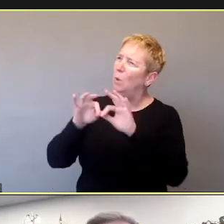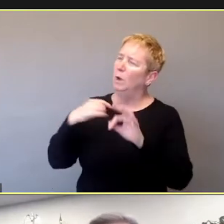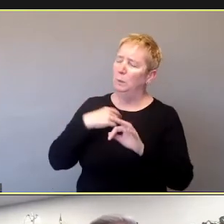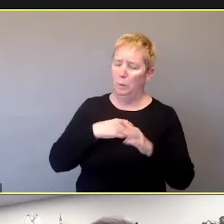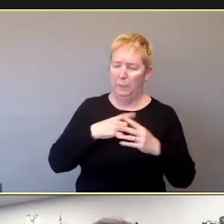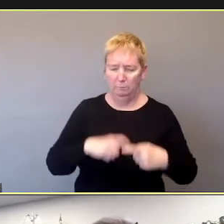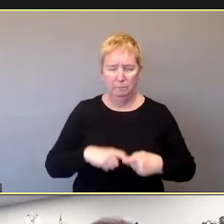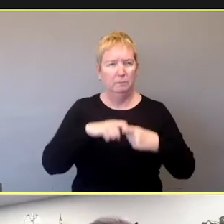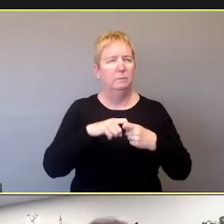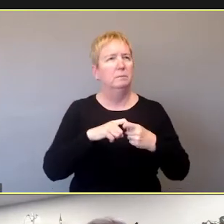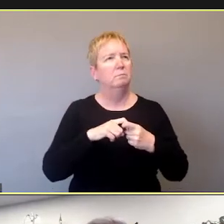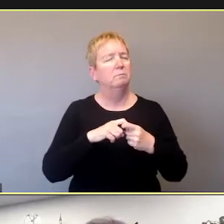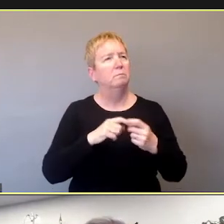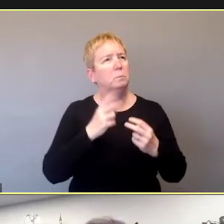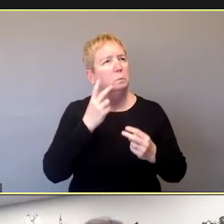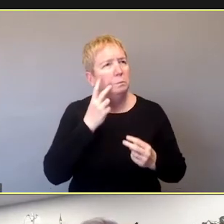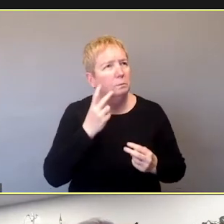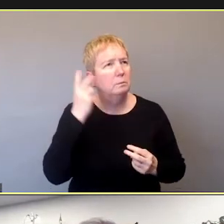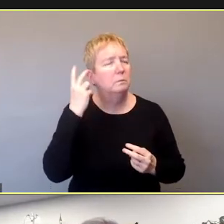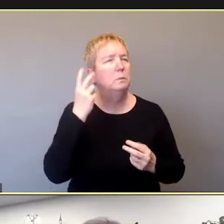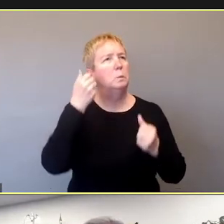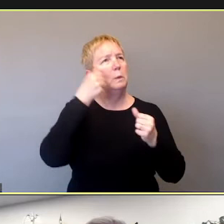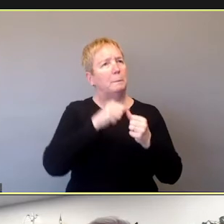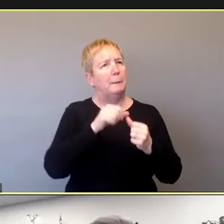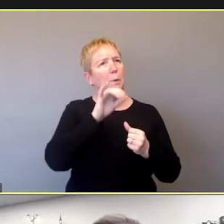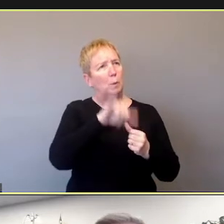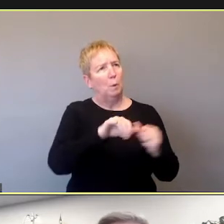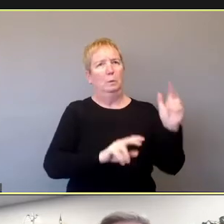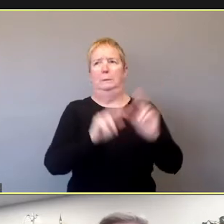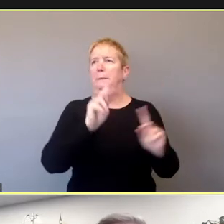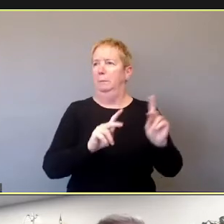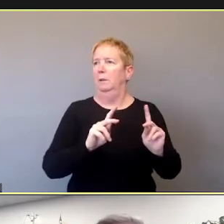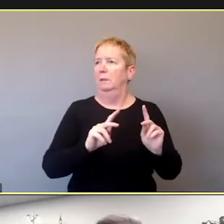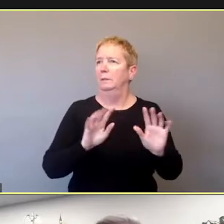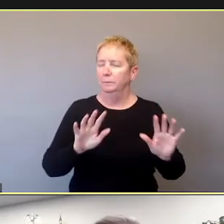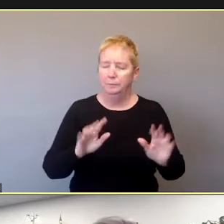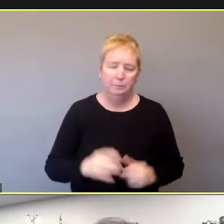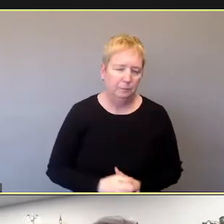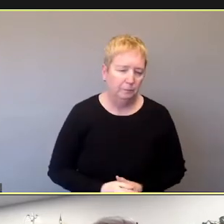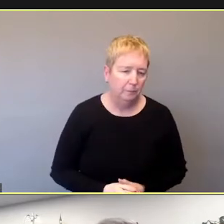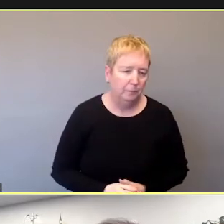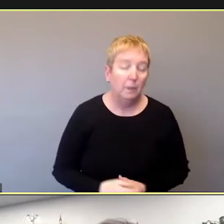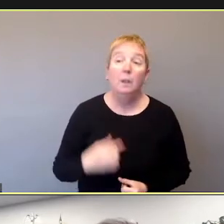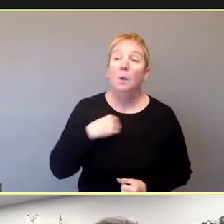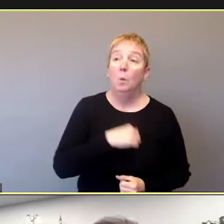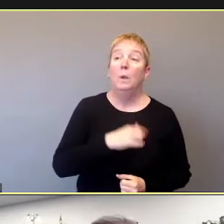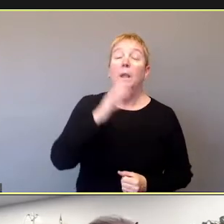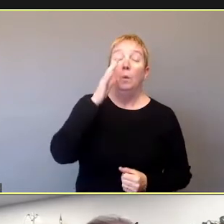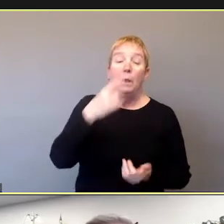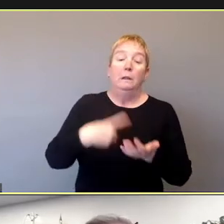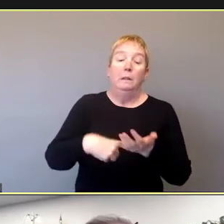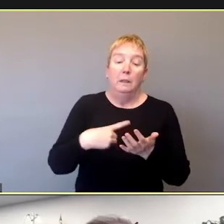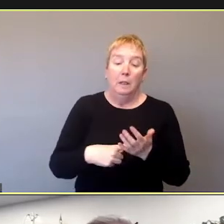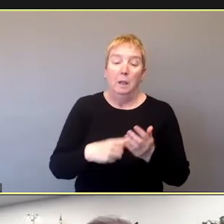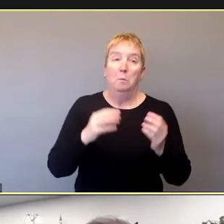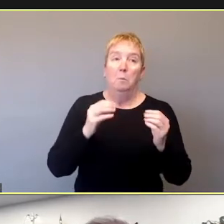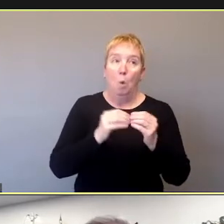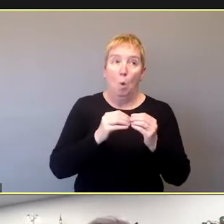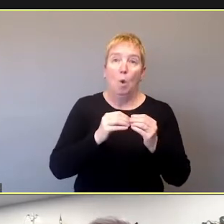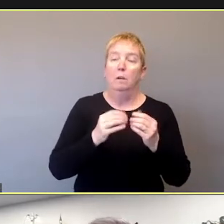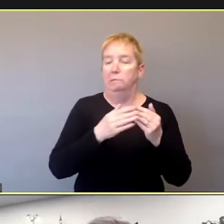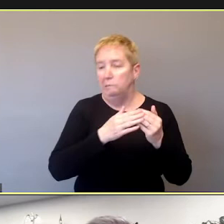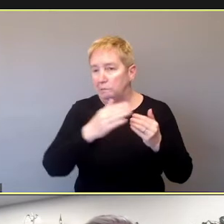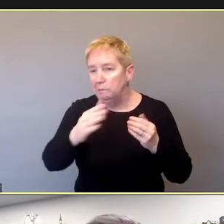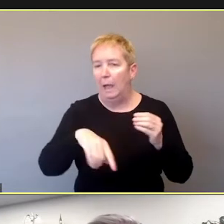who did succumb to the disease. And we are going to talk more about additional vulnerable people in New Mexico that